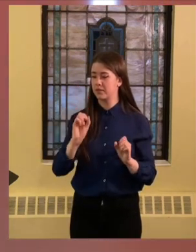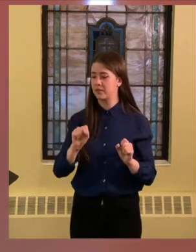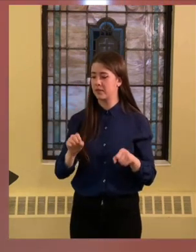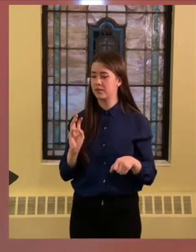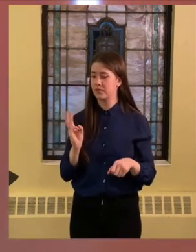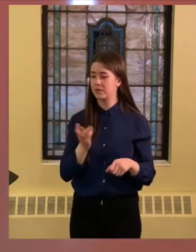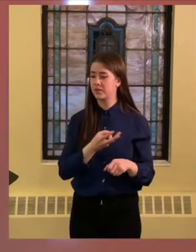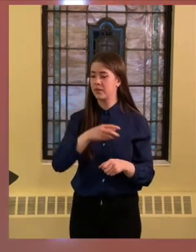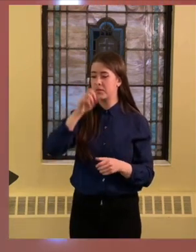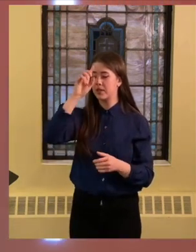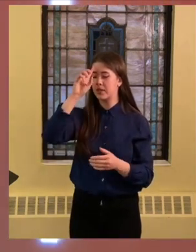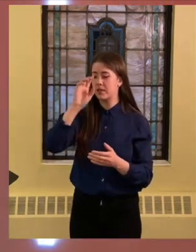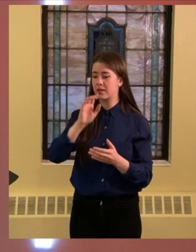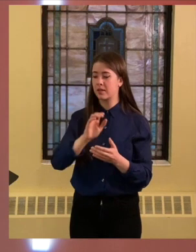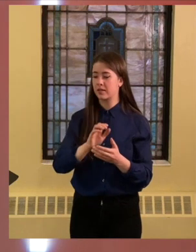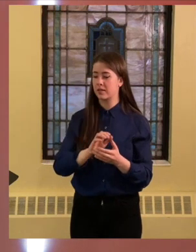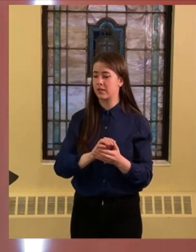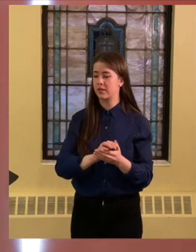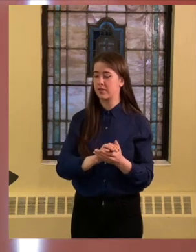spirit, can we